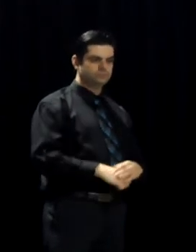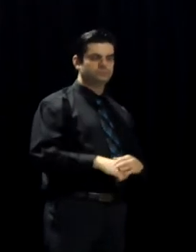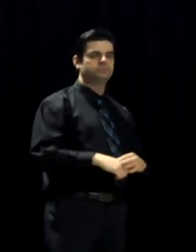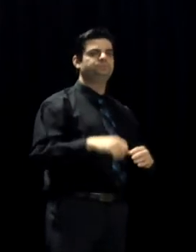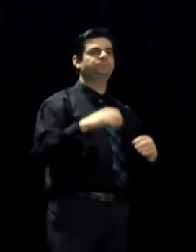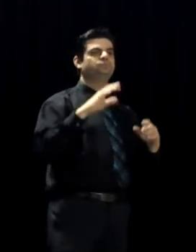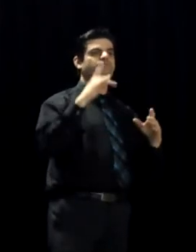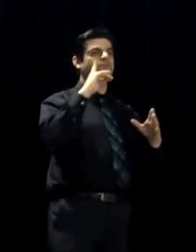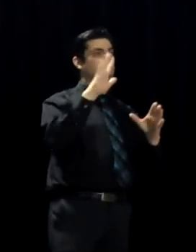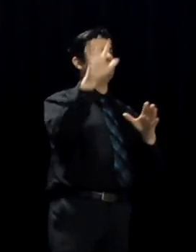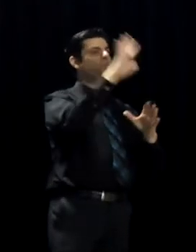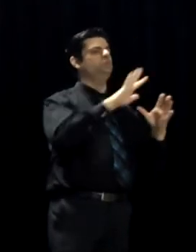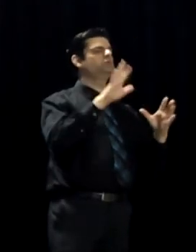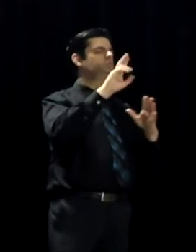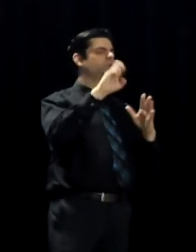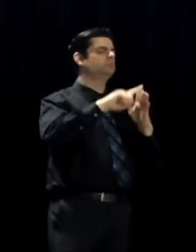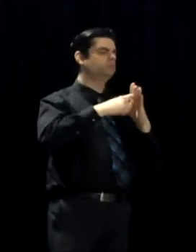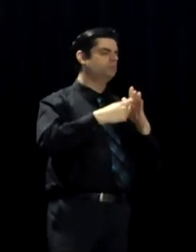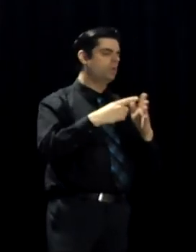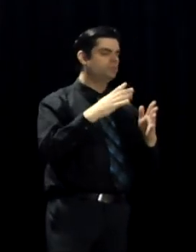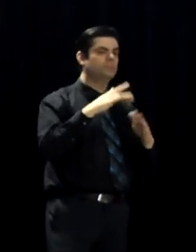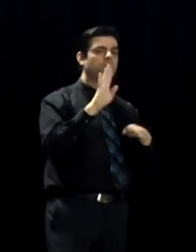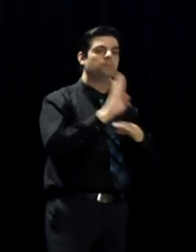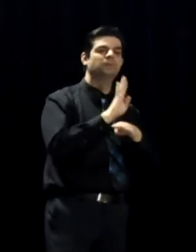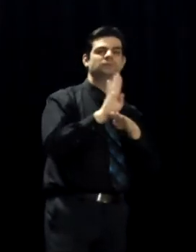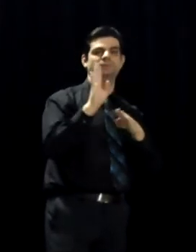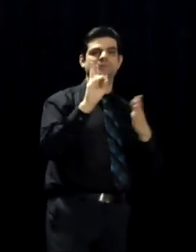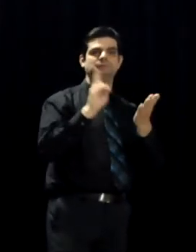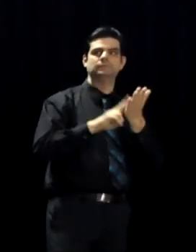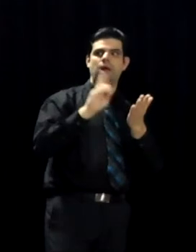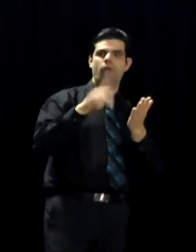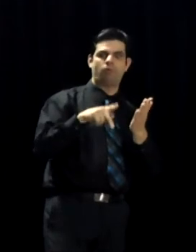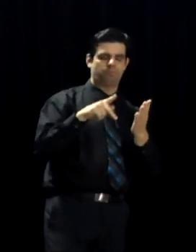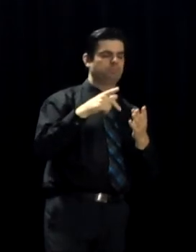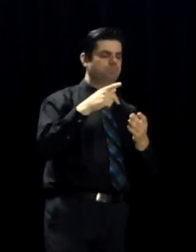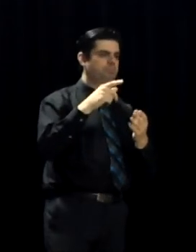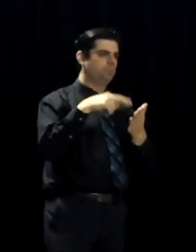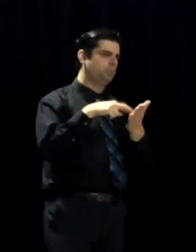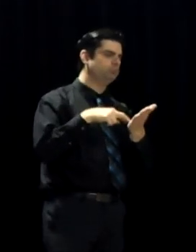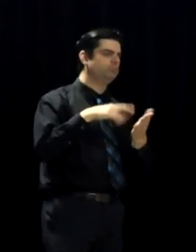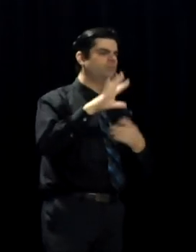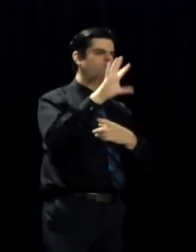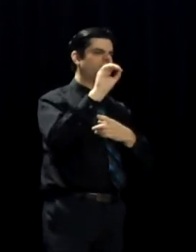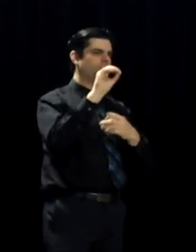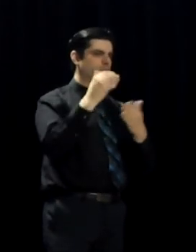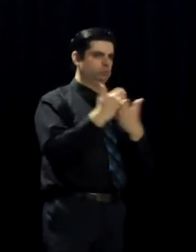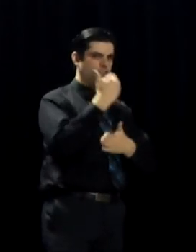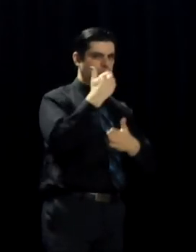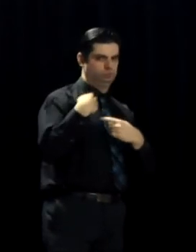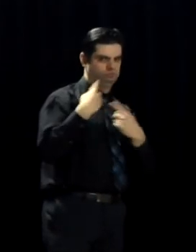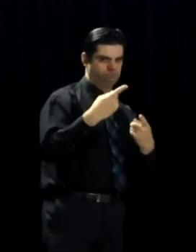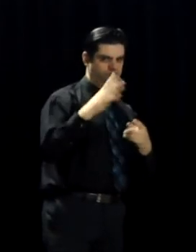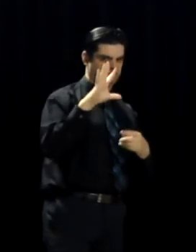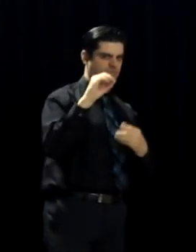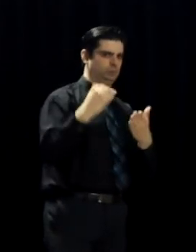the New York Forward page. That's good. Everybody's getting excited as we start